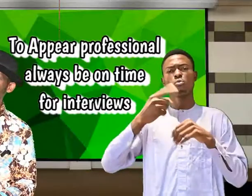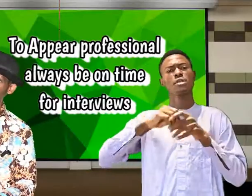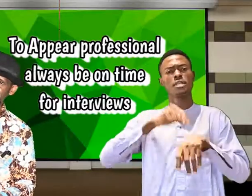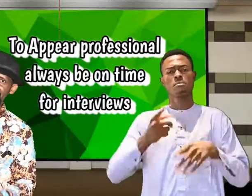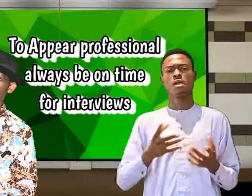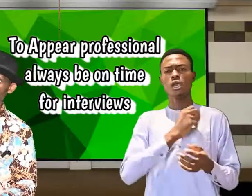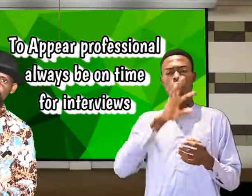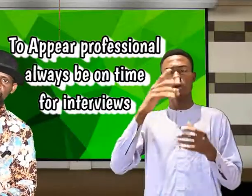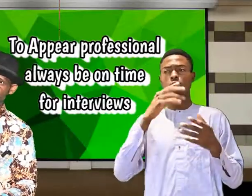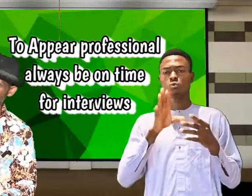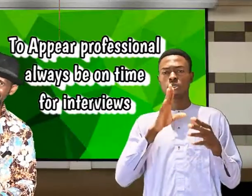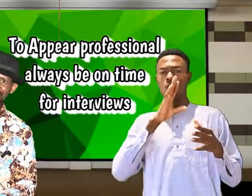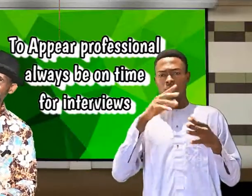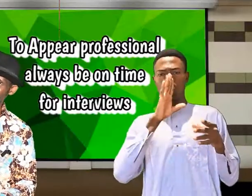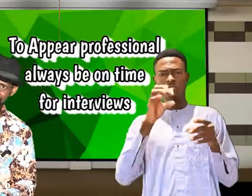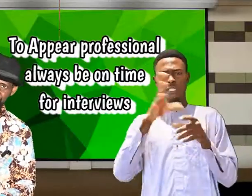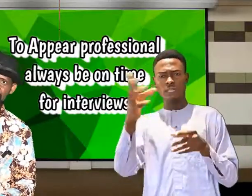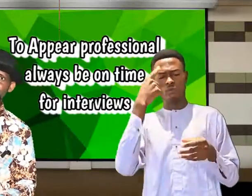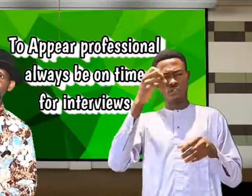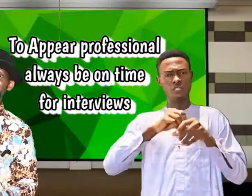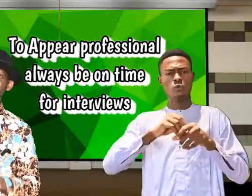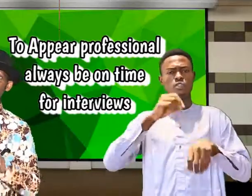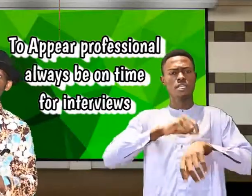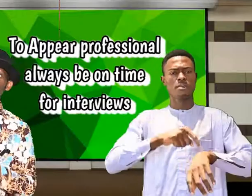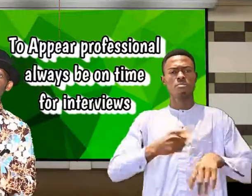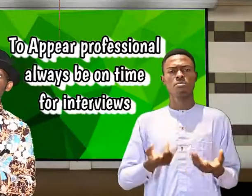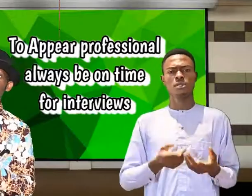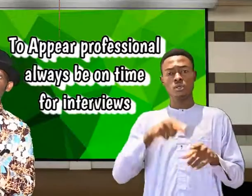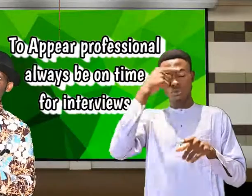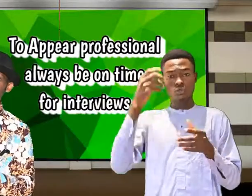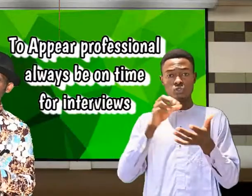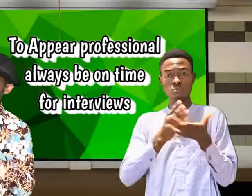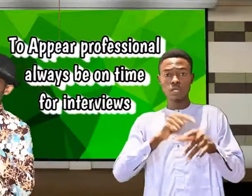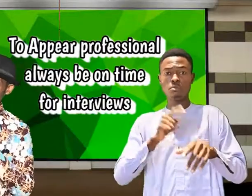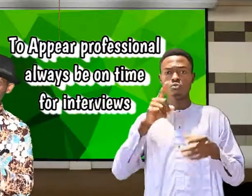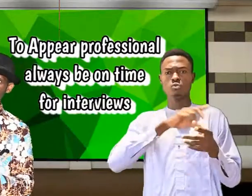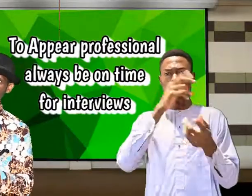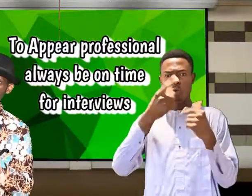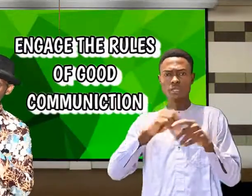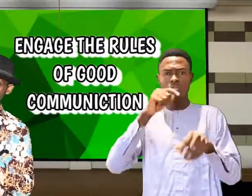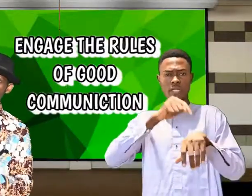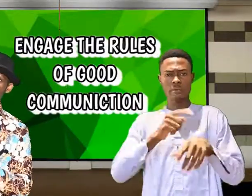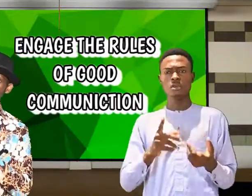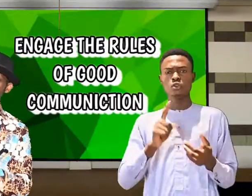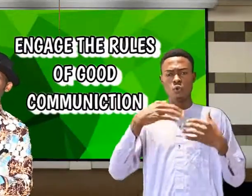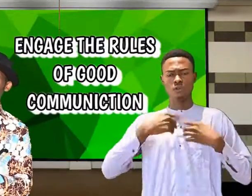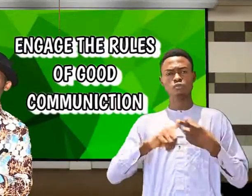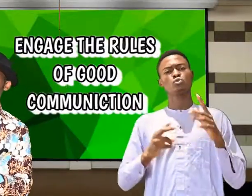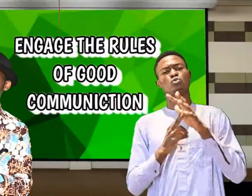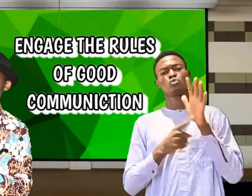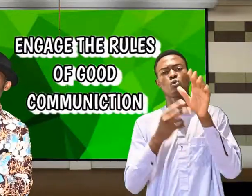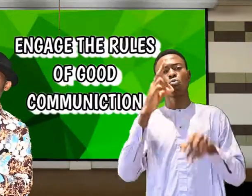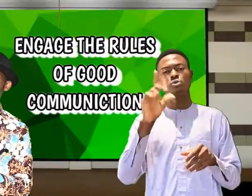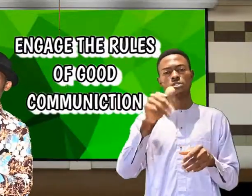you're available there. Your network place is available on there. This way you may arrive on time and stress-free. You show yourself for the